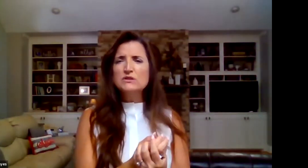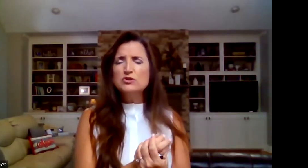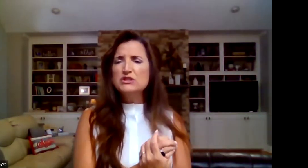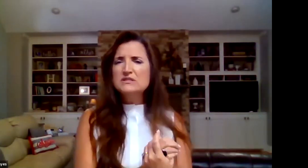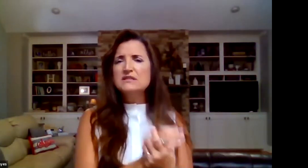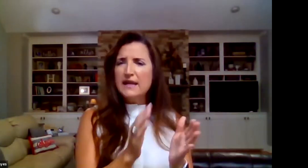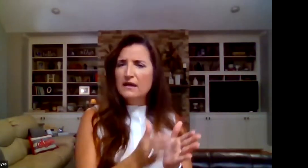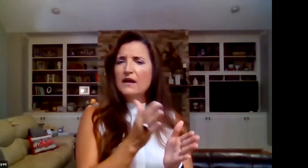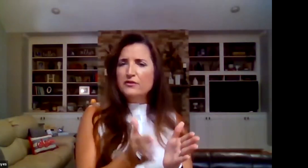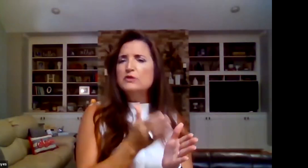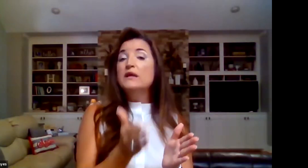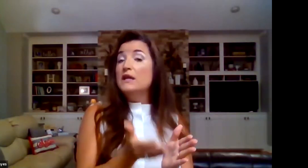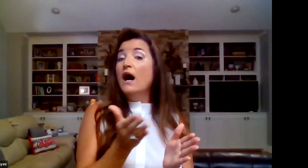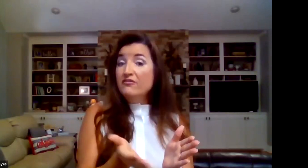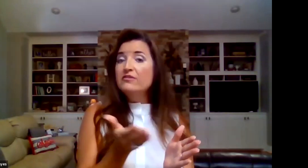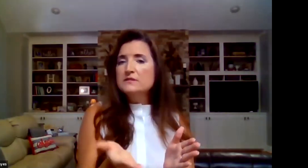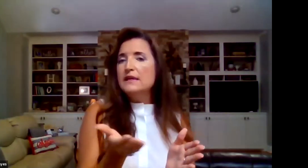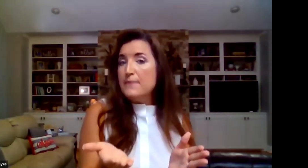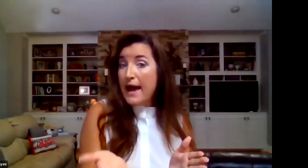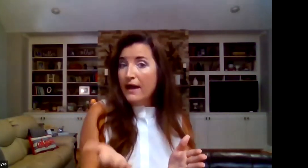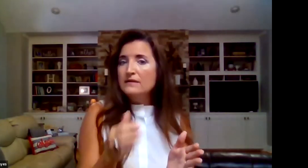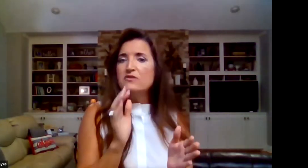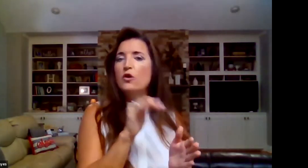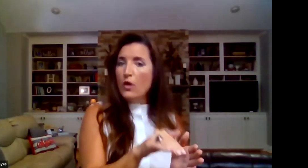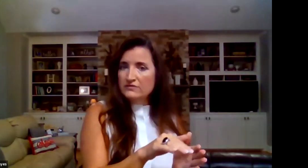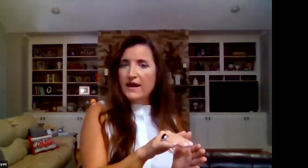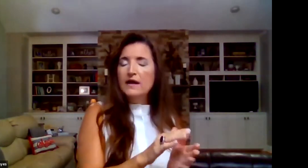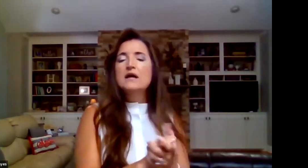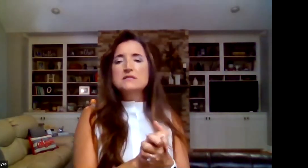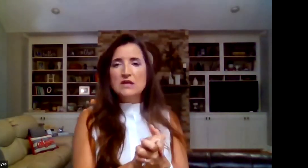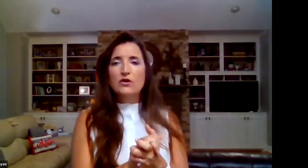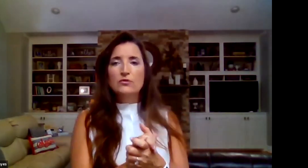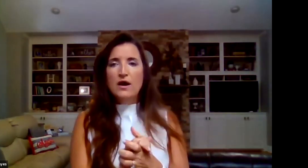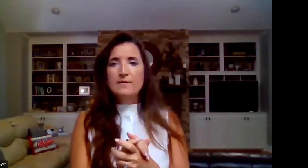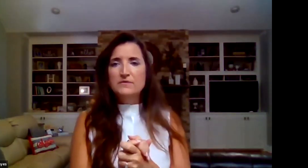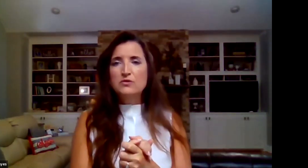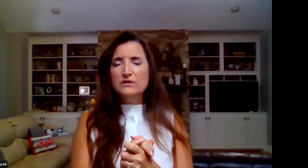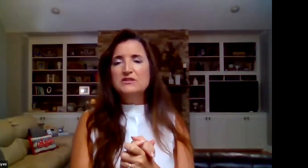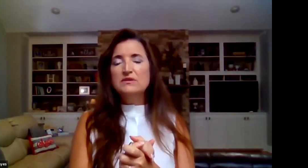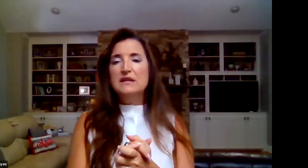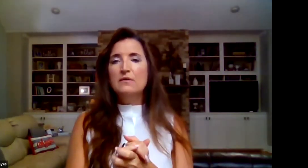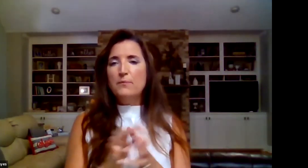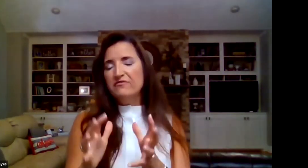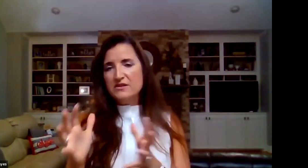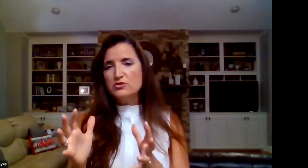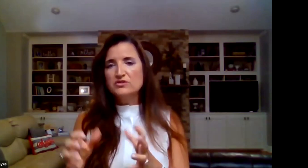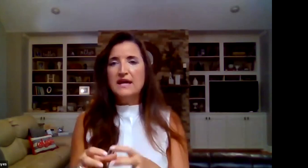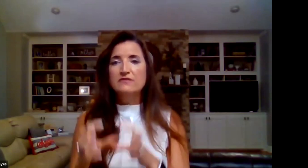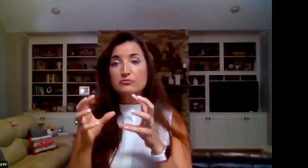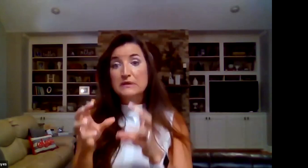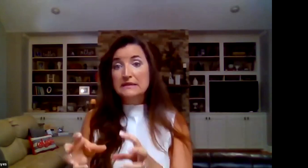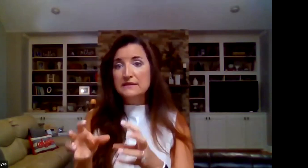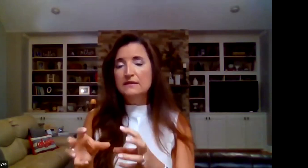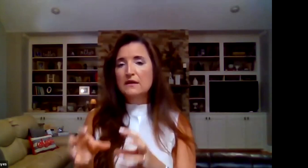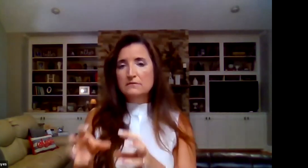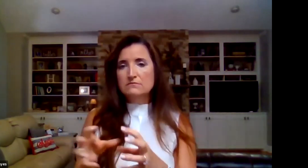sometimes children are just they're doing enough to get by, and so they don't qualify. So you really do need a professional to